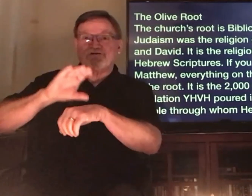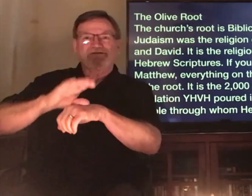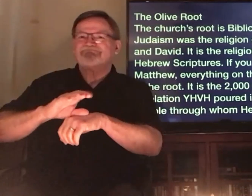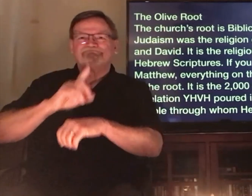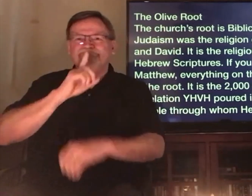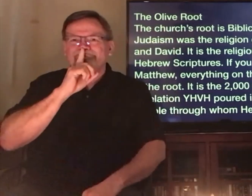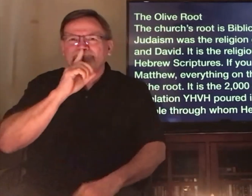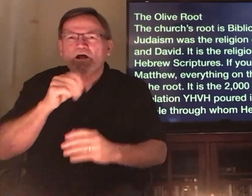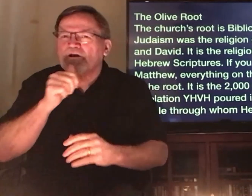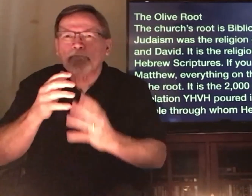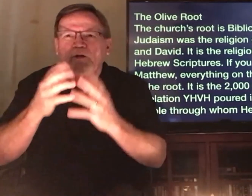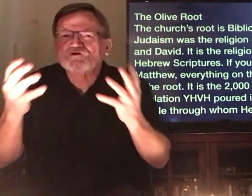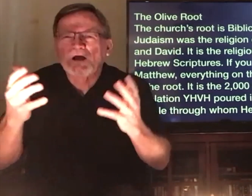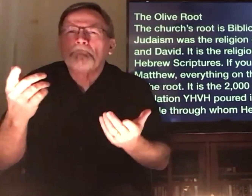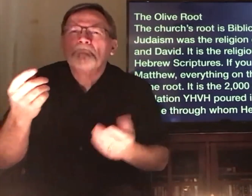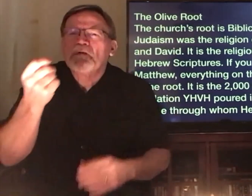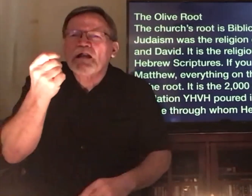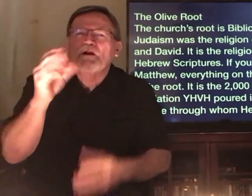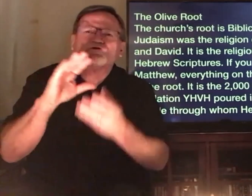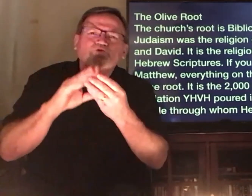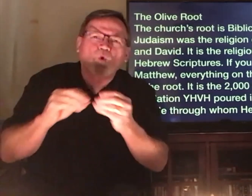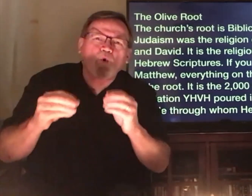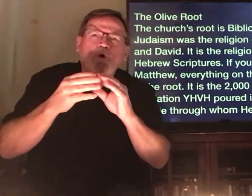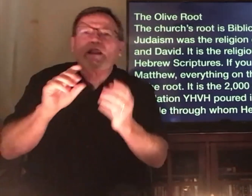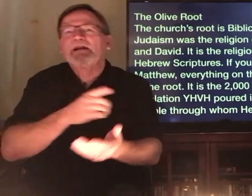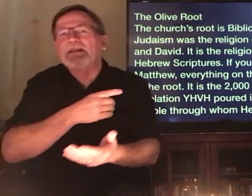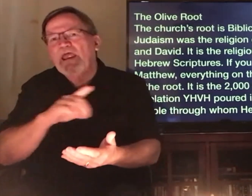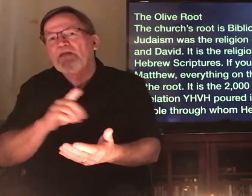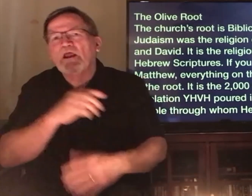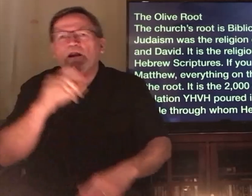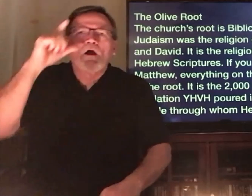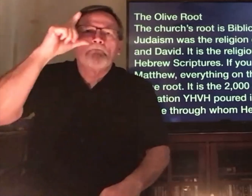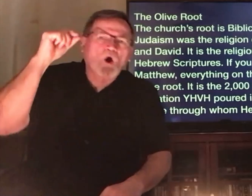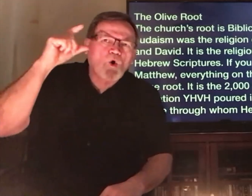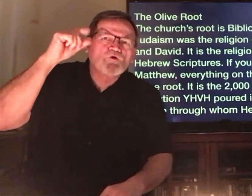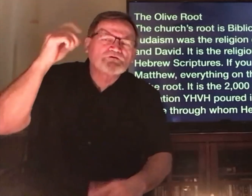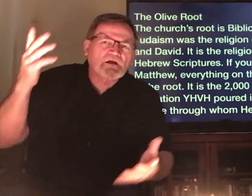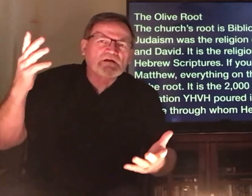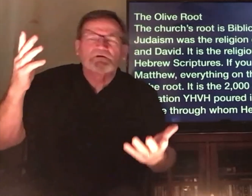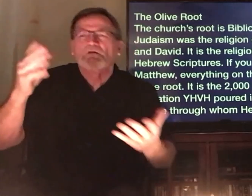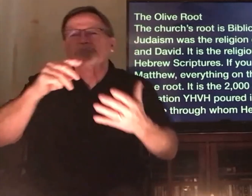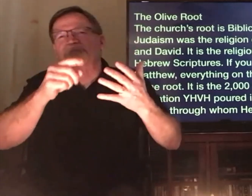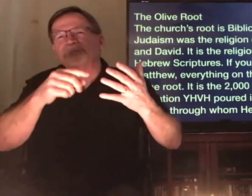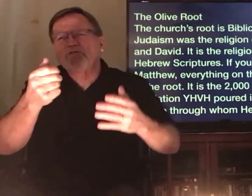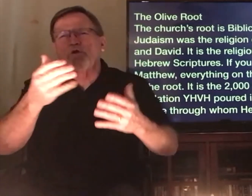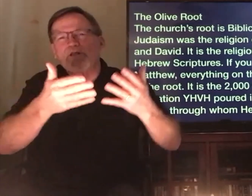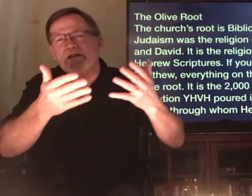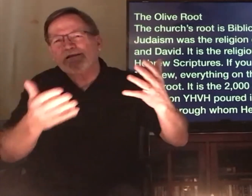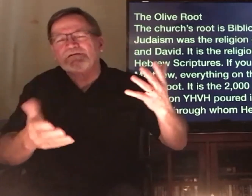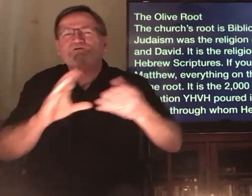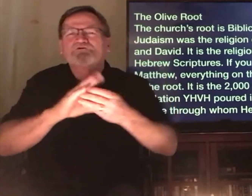Bible to Matthew, open, start in Matthew in the middle. Matthew, okay, on